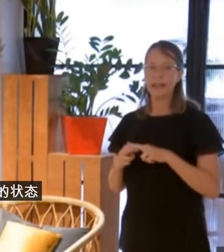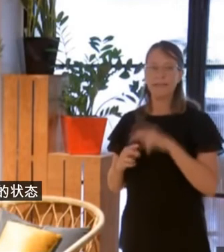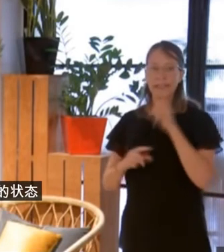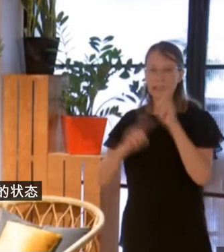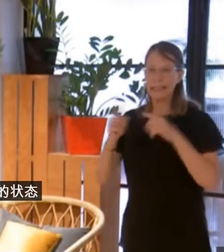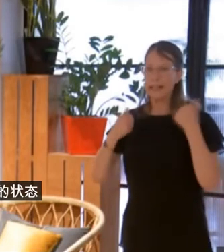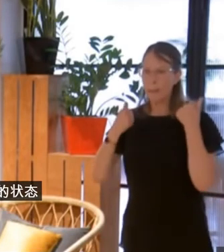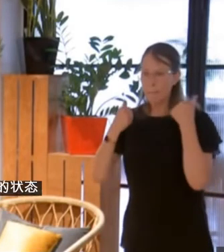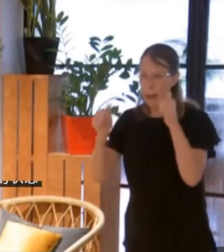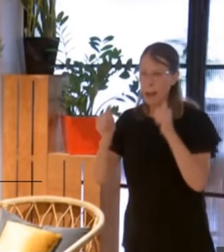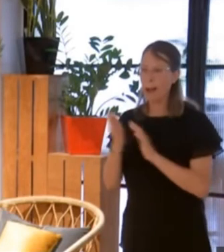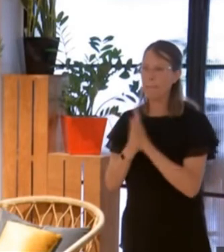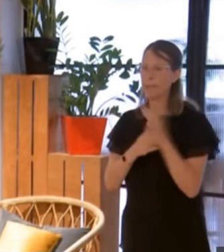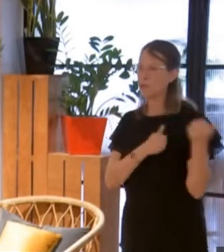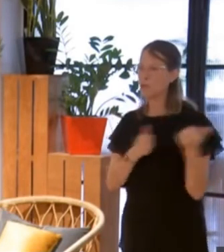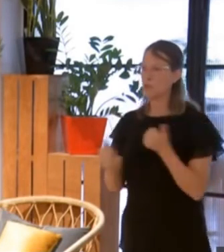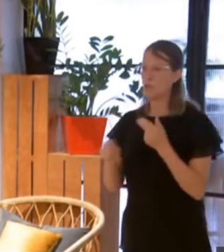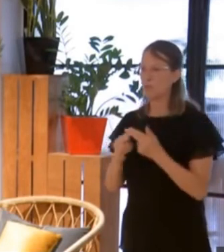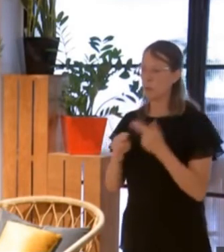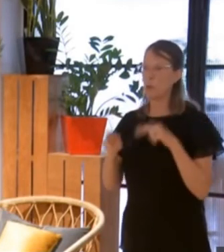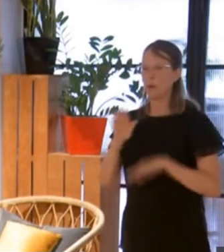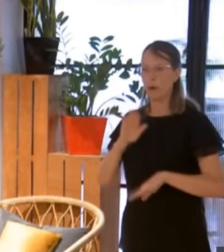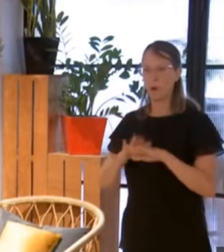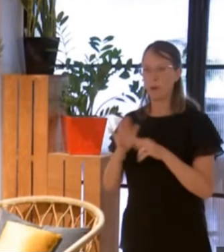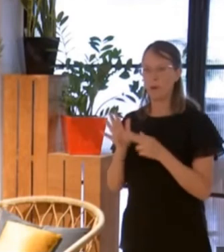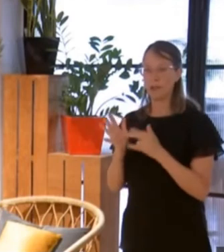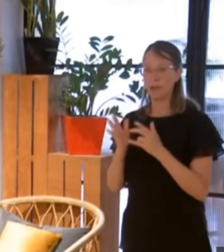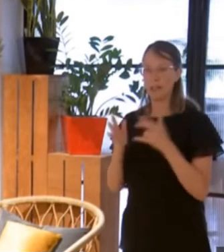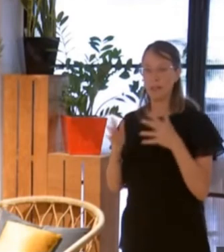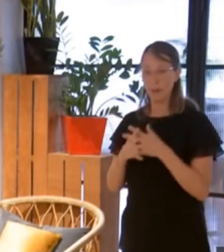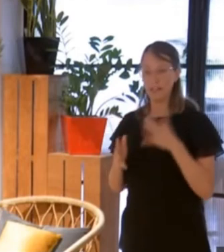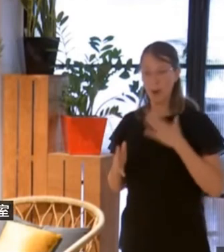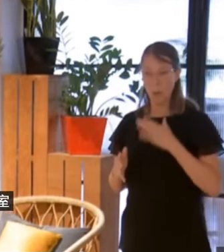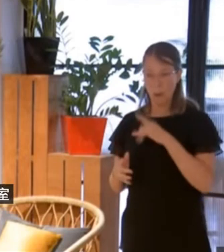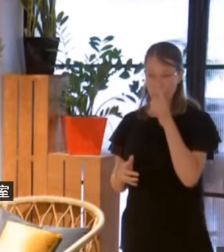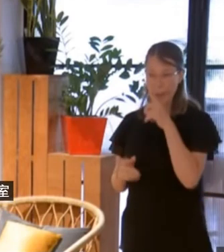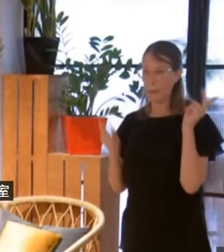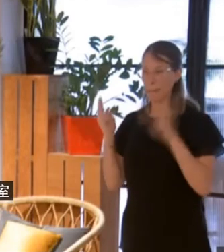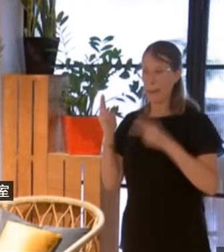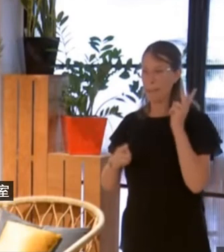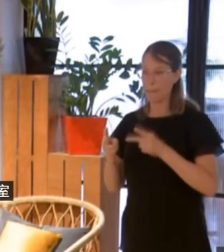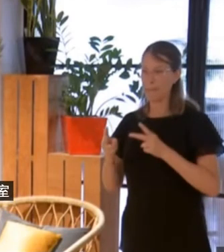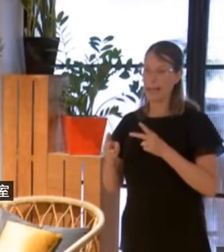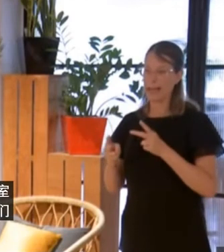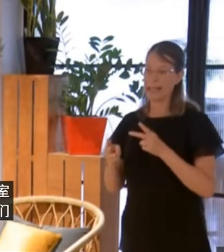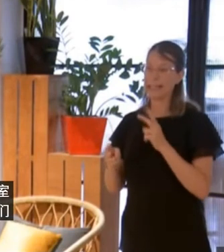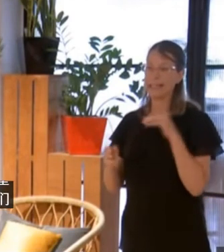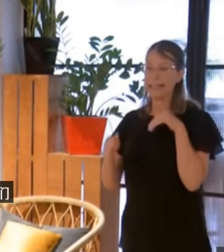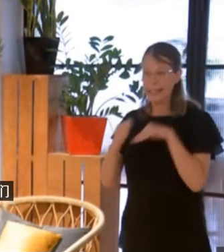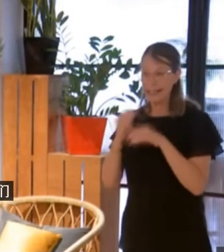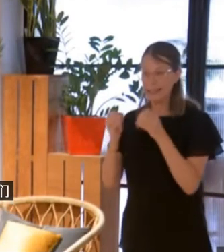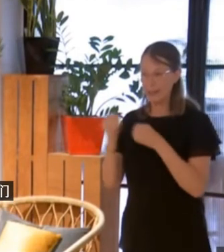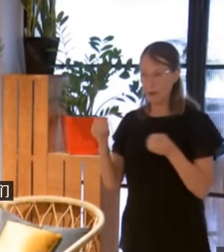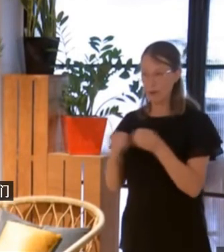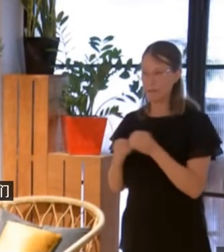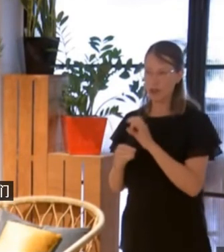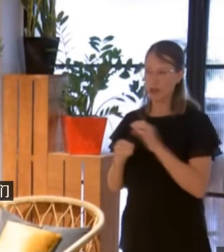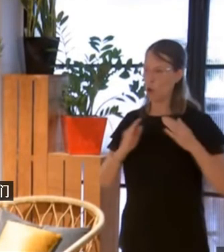well and the country goes well off the back of it, I'd like to see people come back to the office as quickly as possible. We did that last